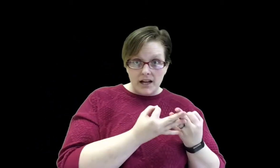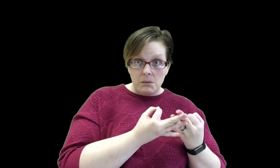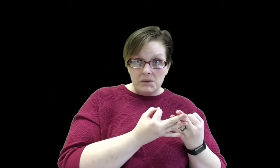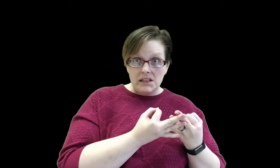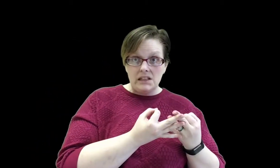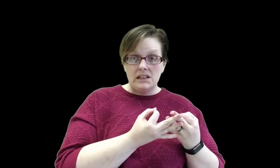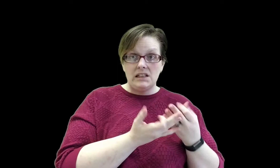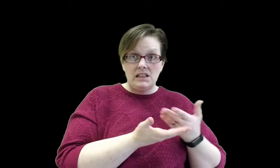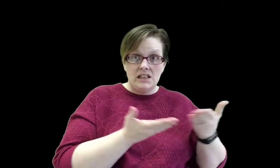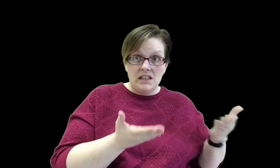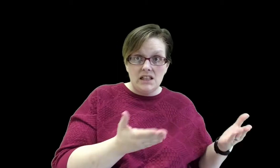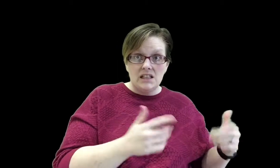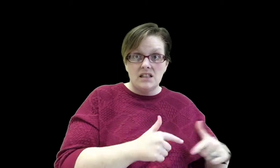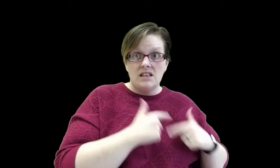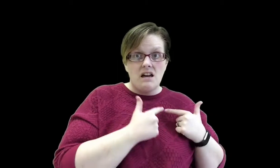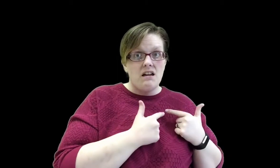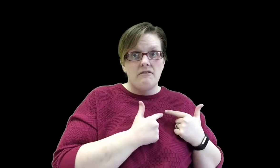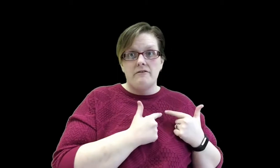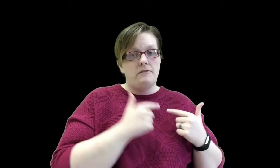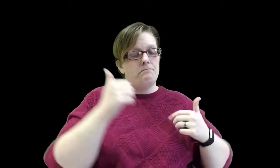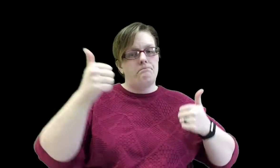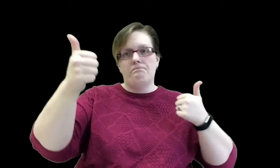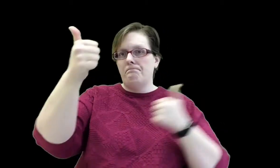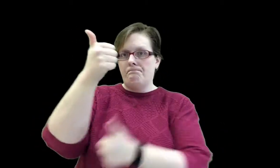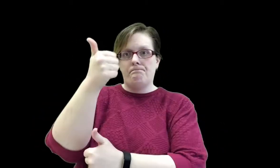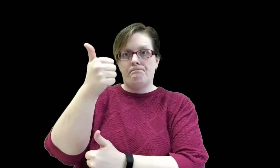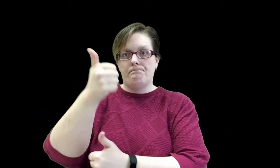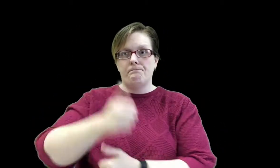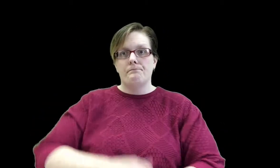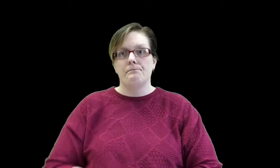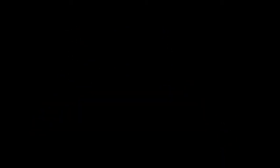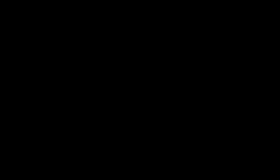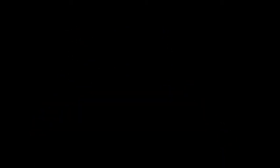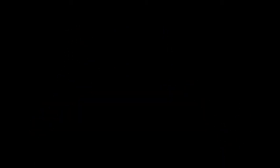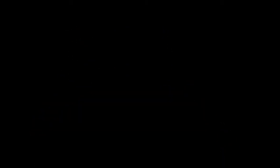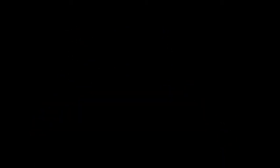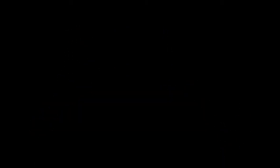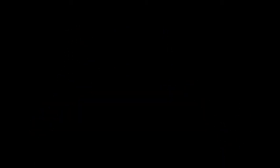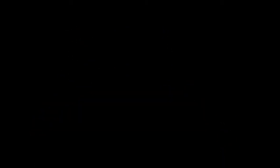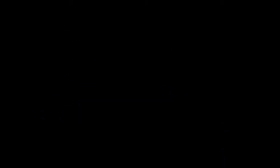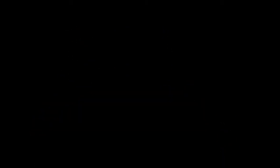to put it first, even above their own family and things they need for life.